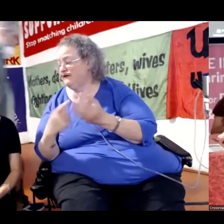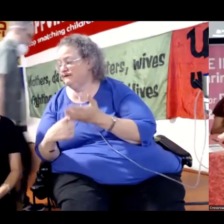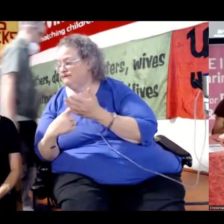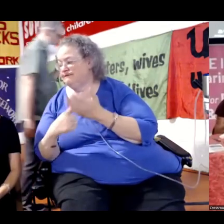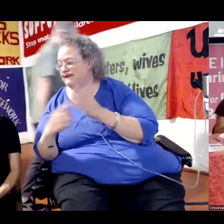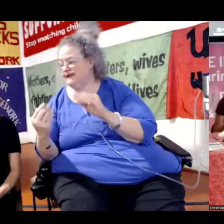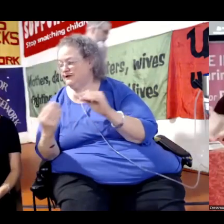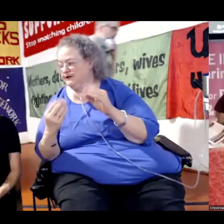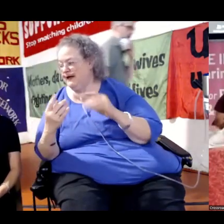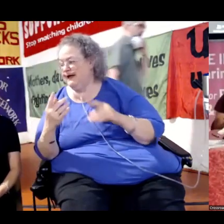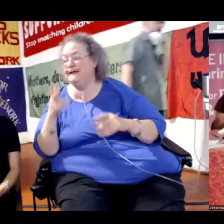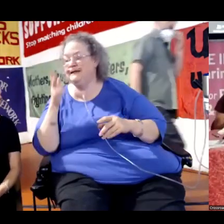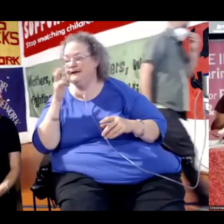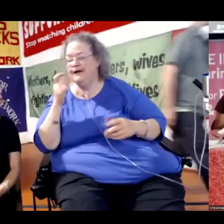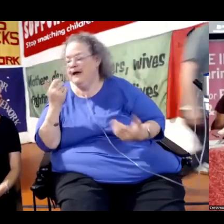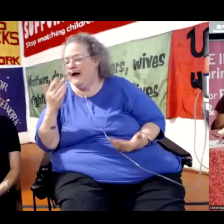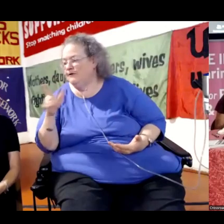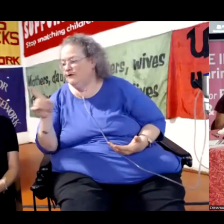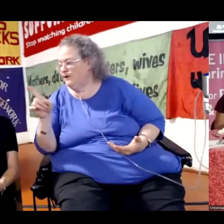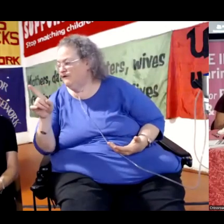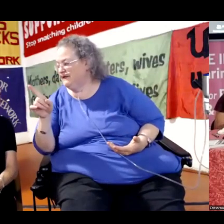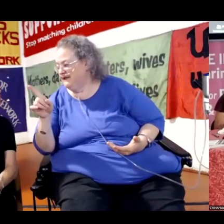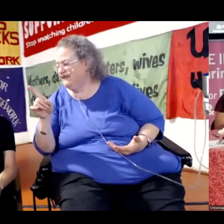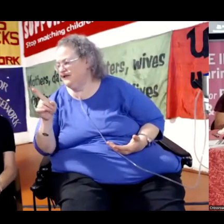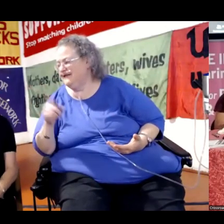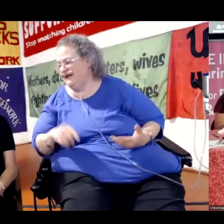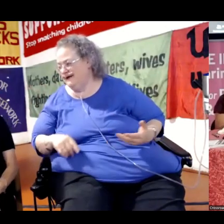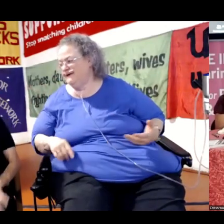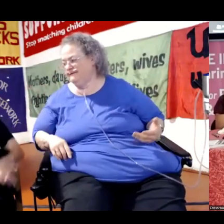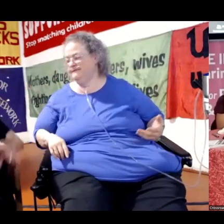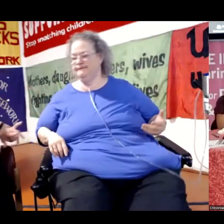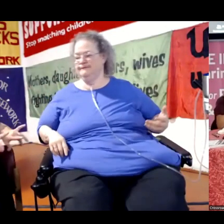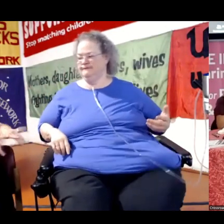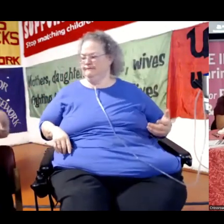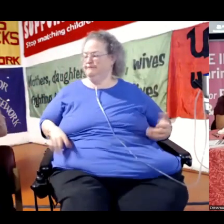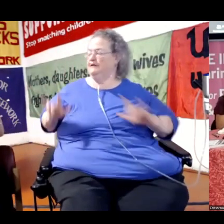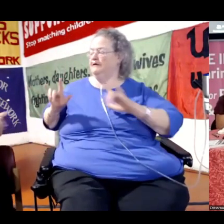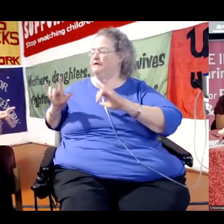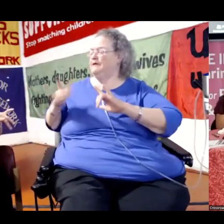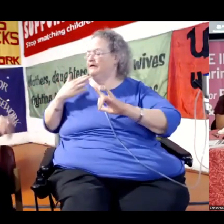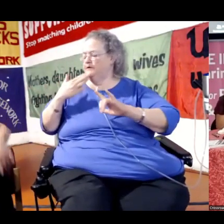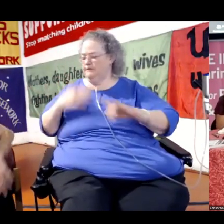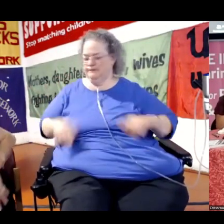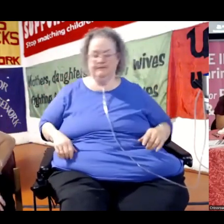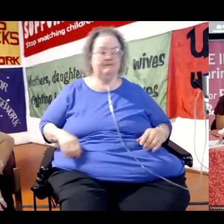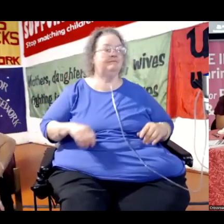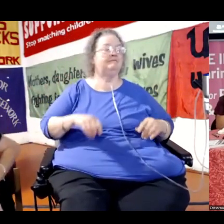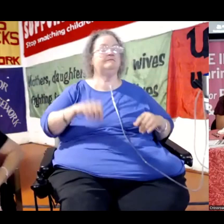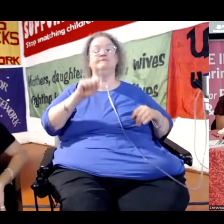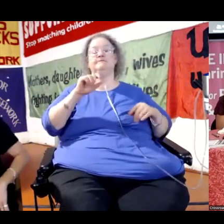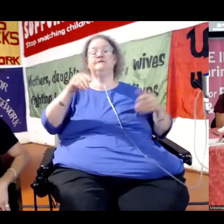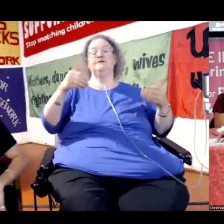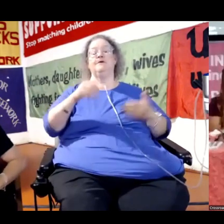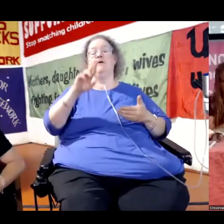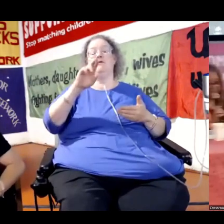including what Nina quoted from. I would now like to introduce the Reverend Annie